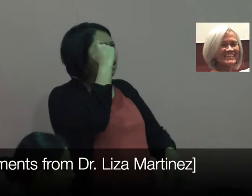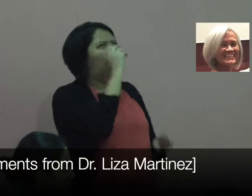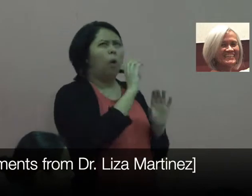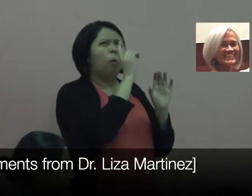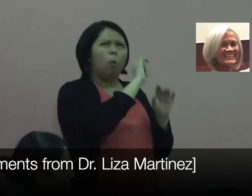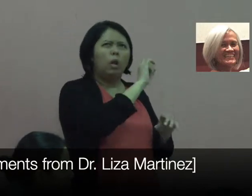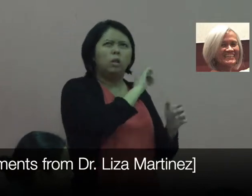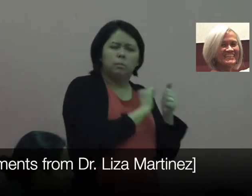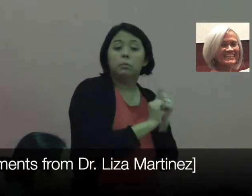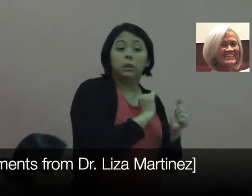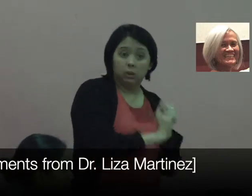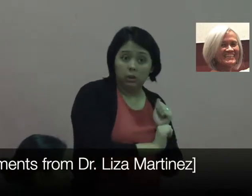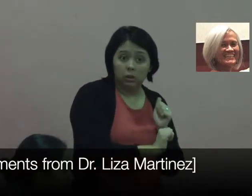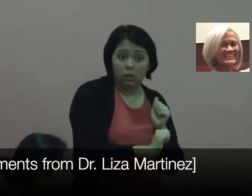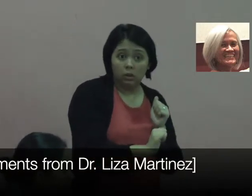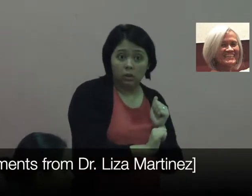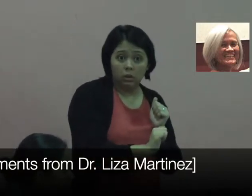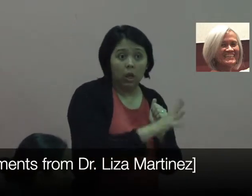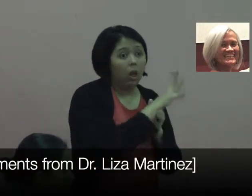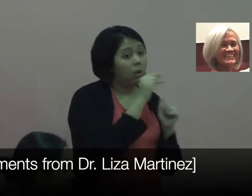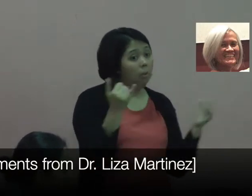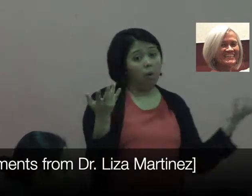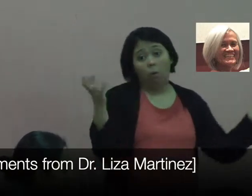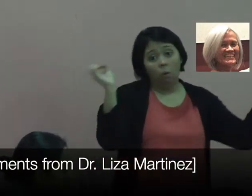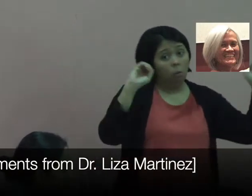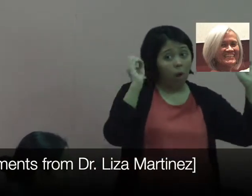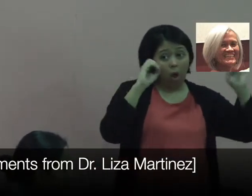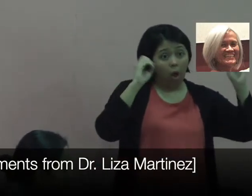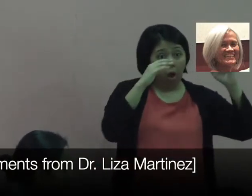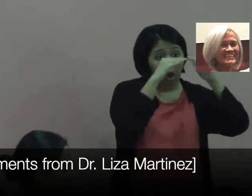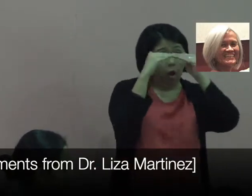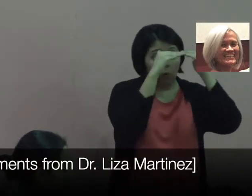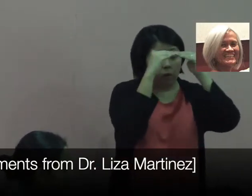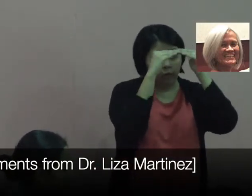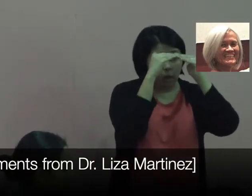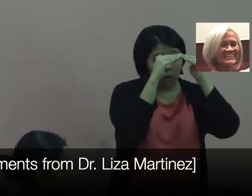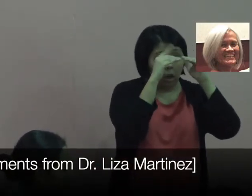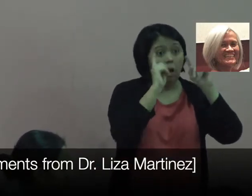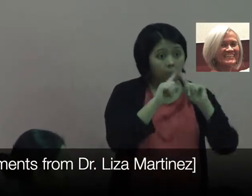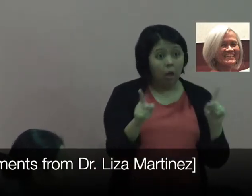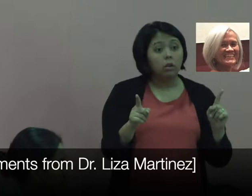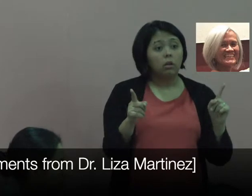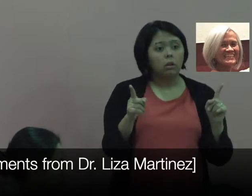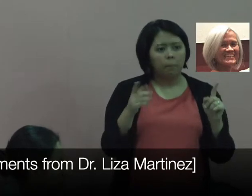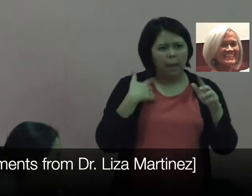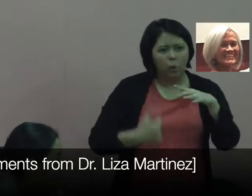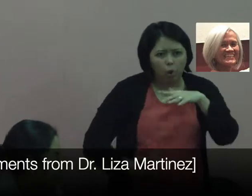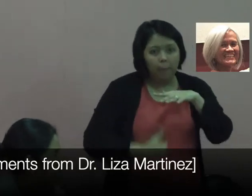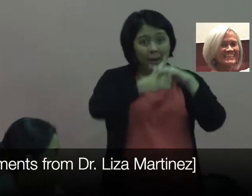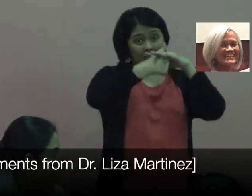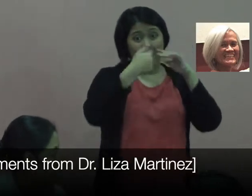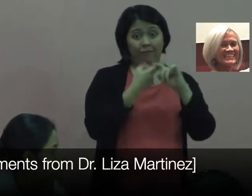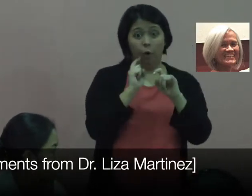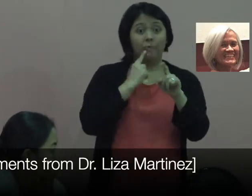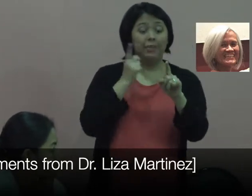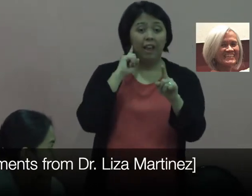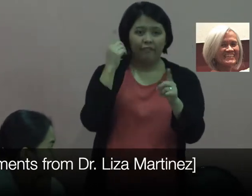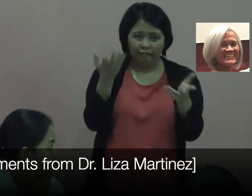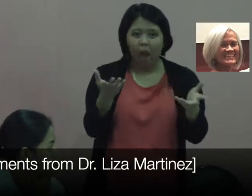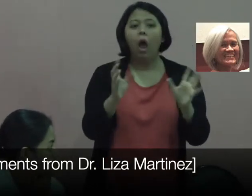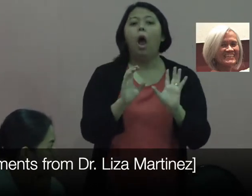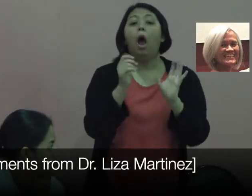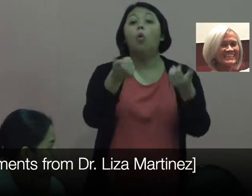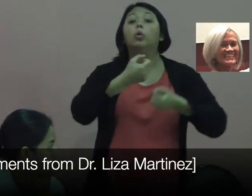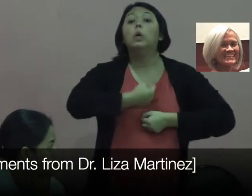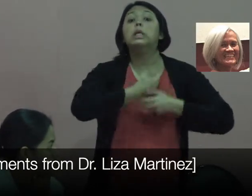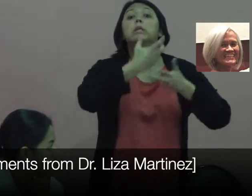And even if there's no equivalent, ang mangyayari, lumabas, sa kanila din nangyari, lumabas, yung how do you